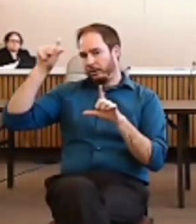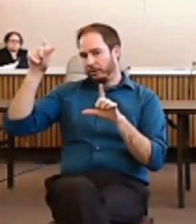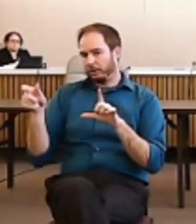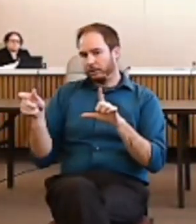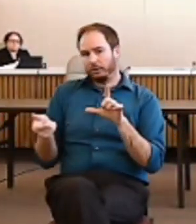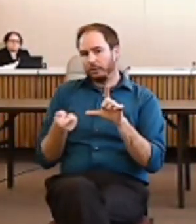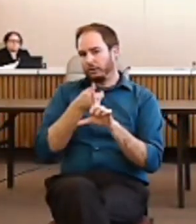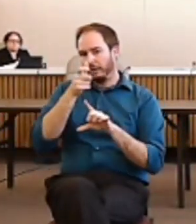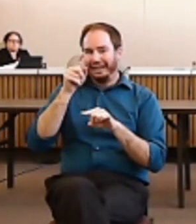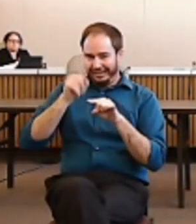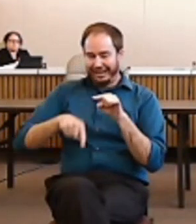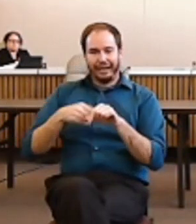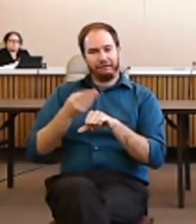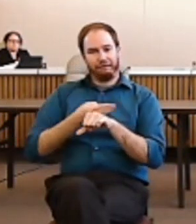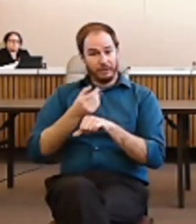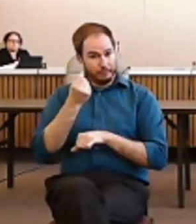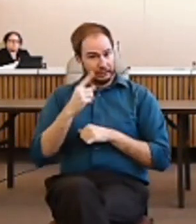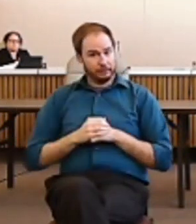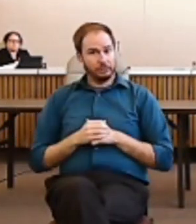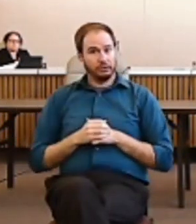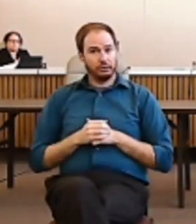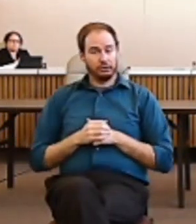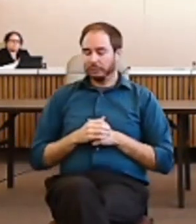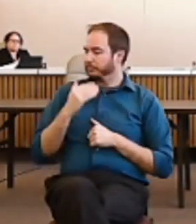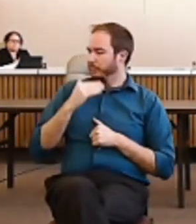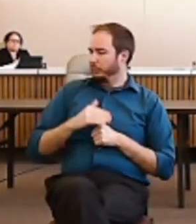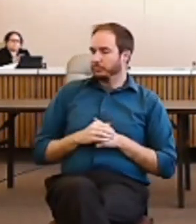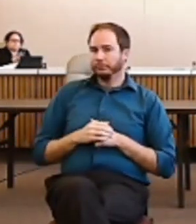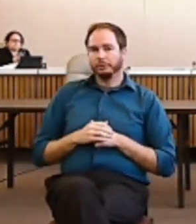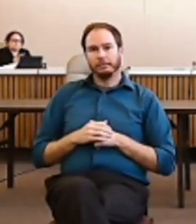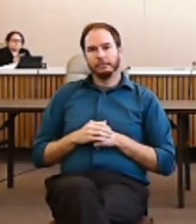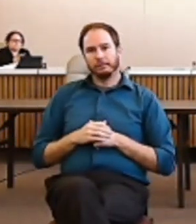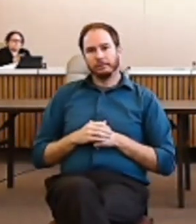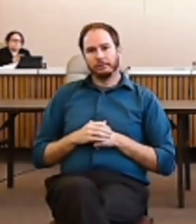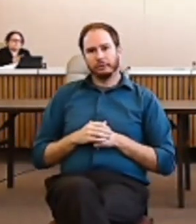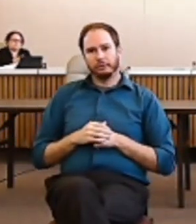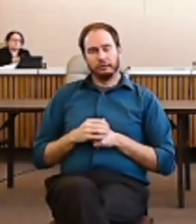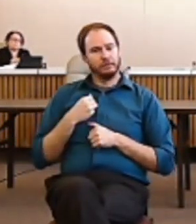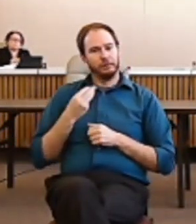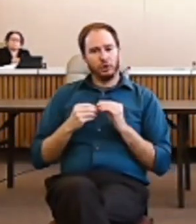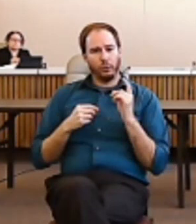it cannot be developed. Does that make sense? Yes, thank you. Yep. I do have a couple